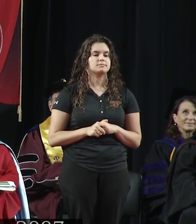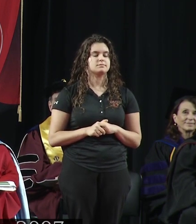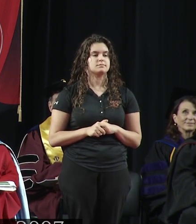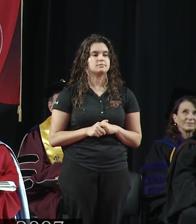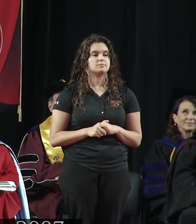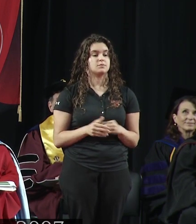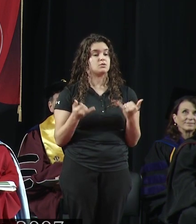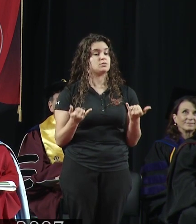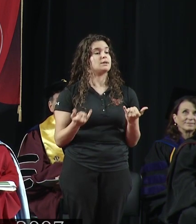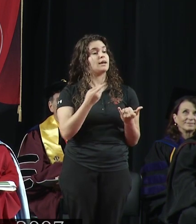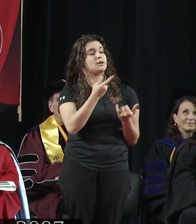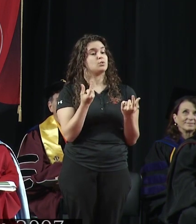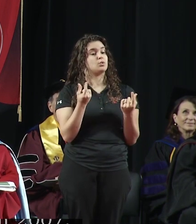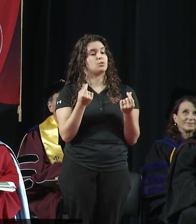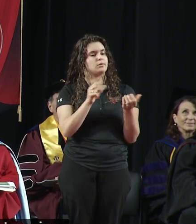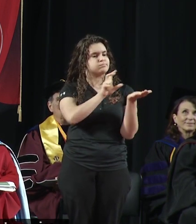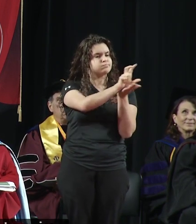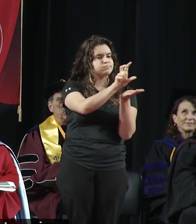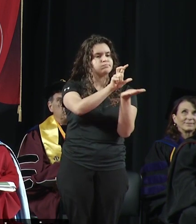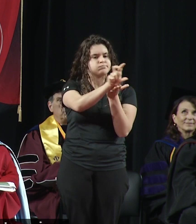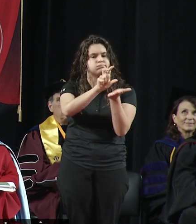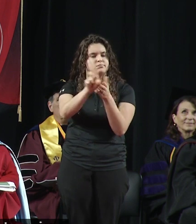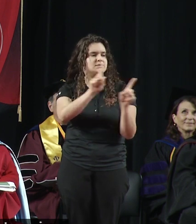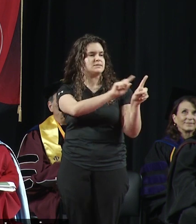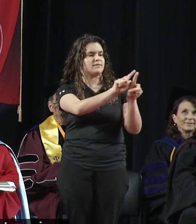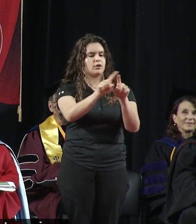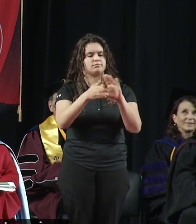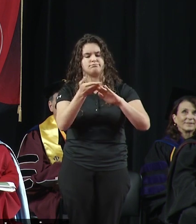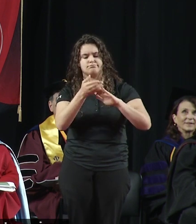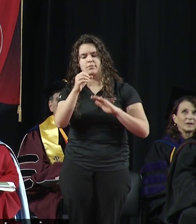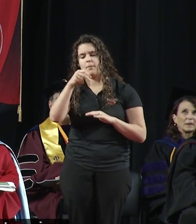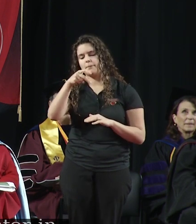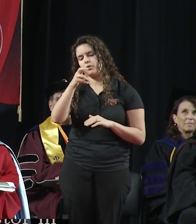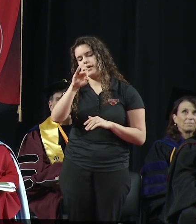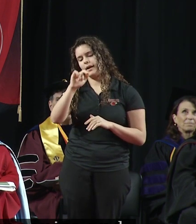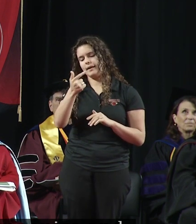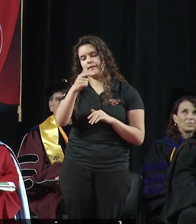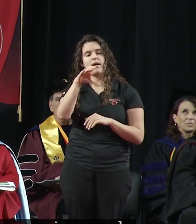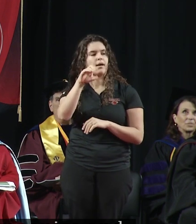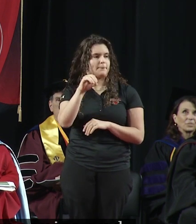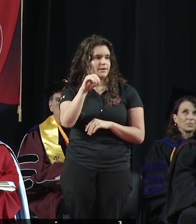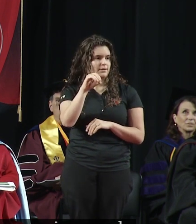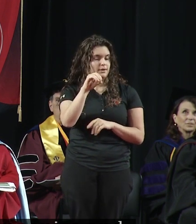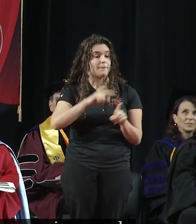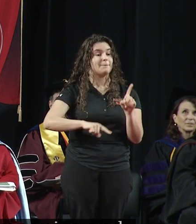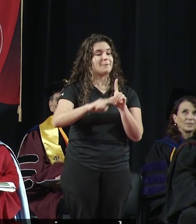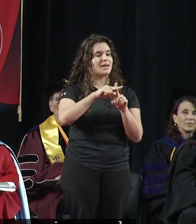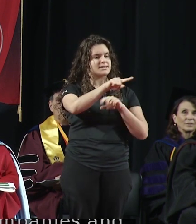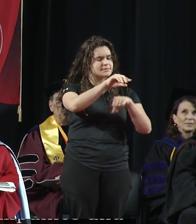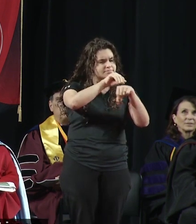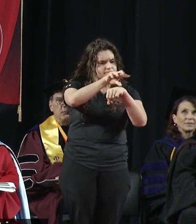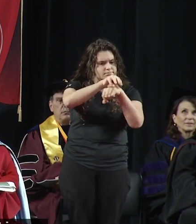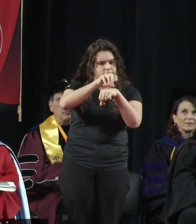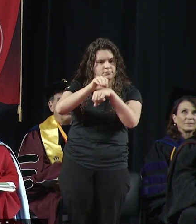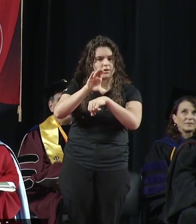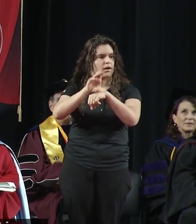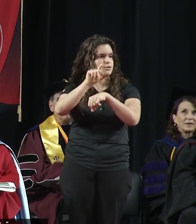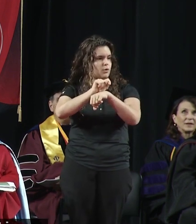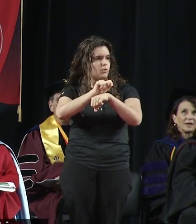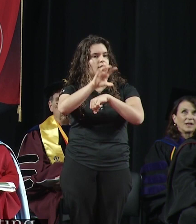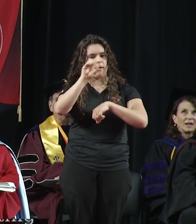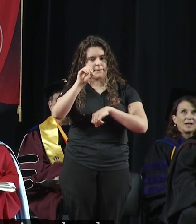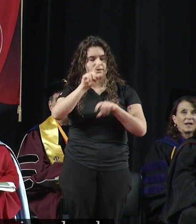Today, he is an investor in several operating companies and also provides consulting services to companies